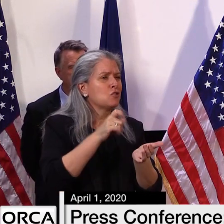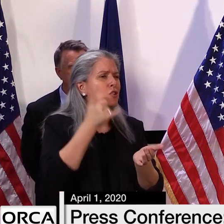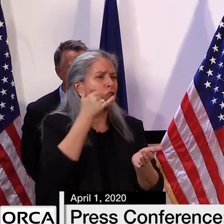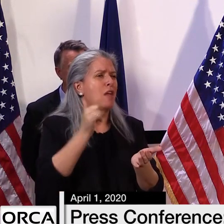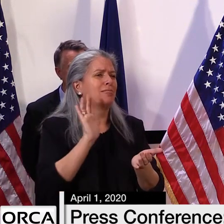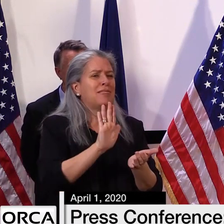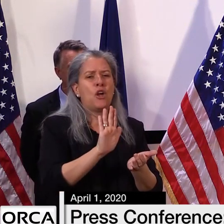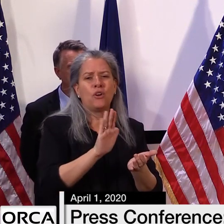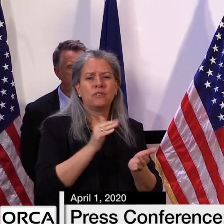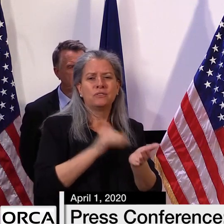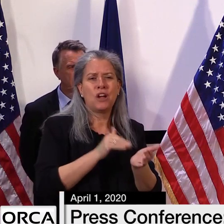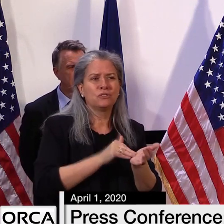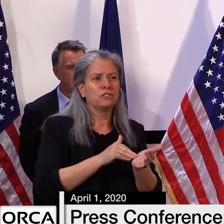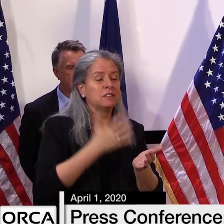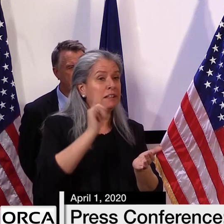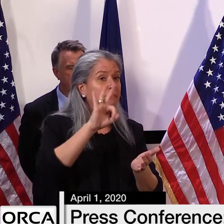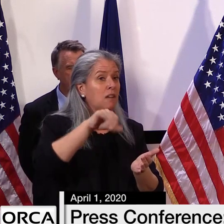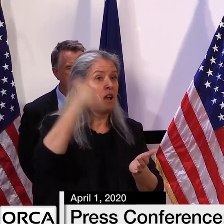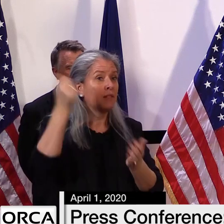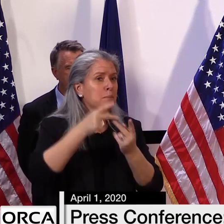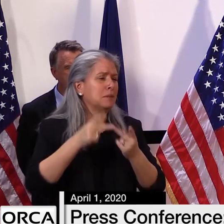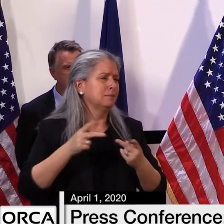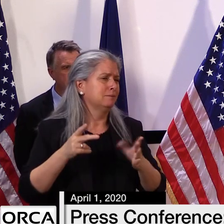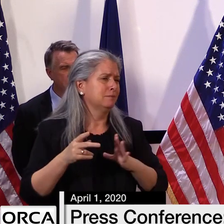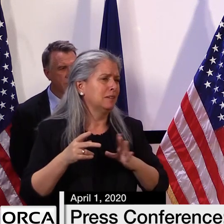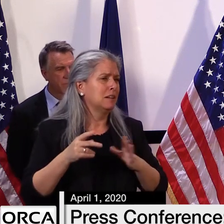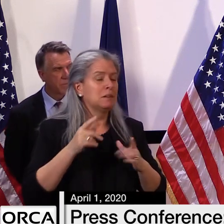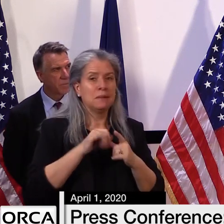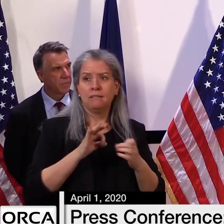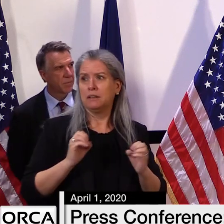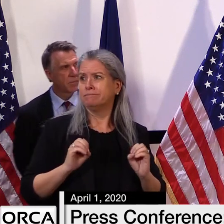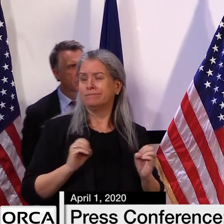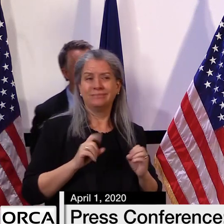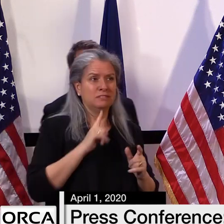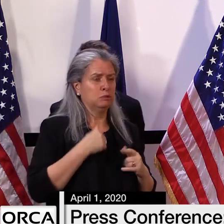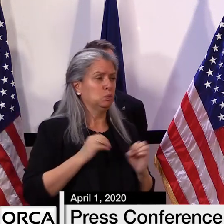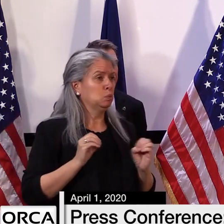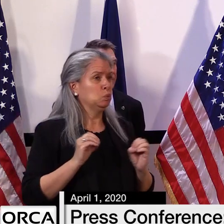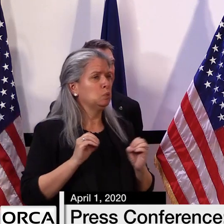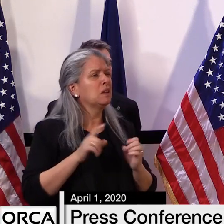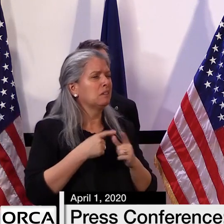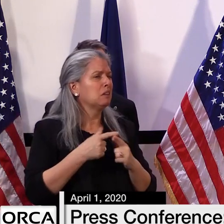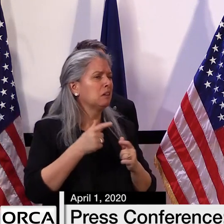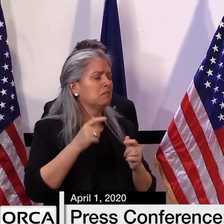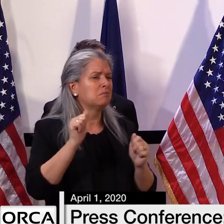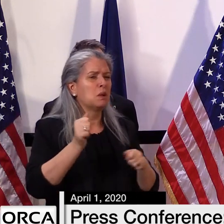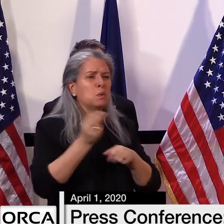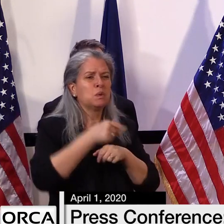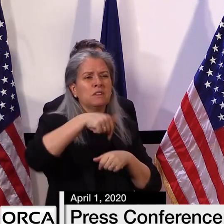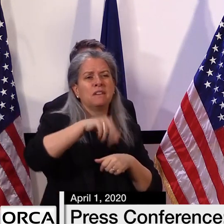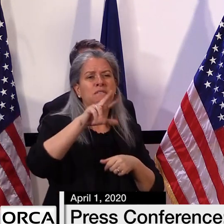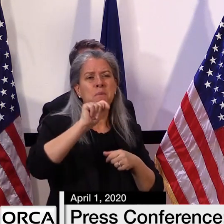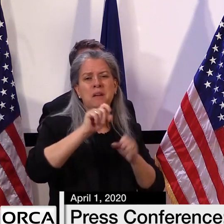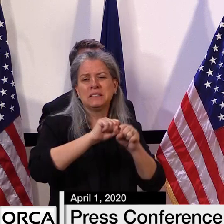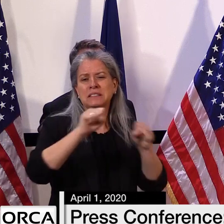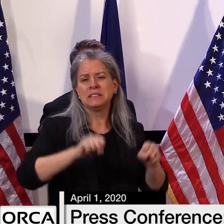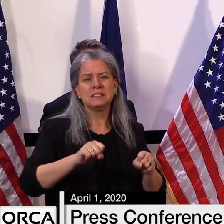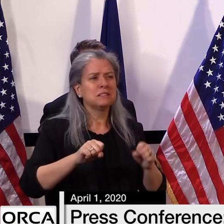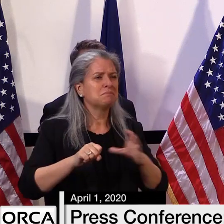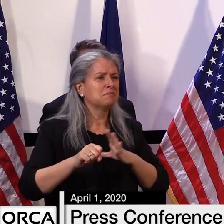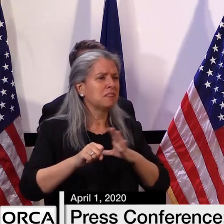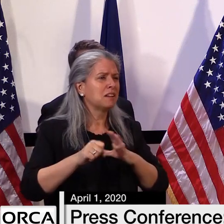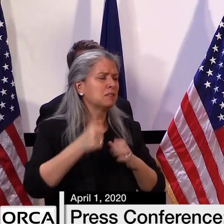with them. But if they have no one to turn to, obviously we have a system to be able to get